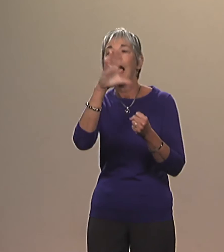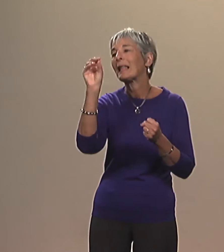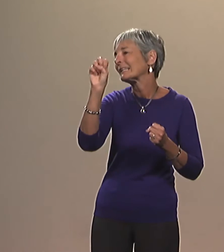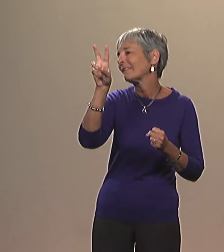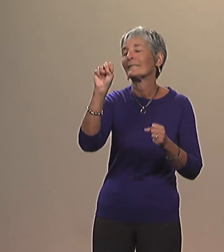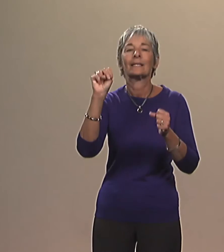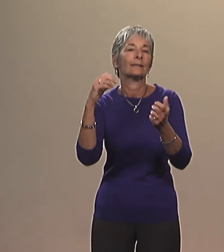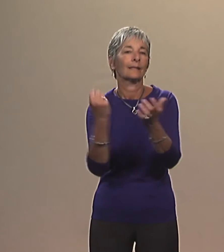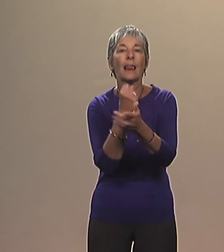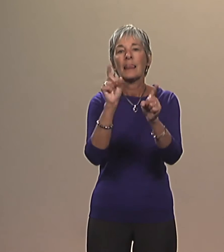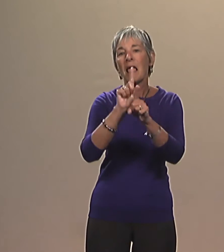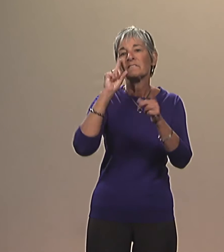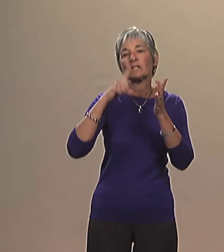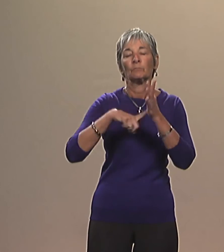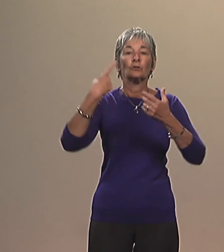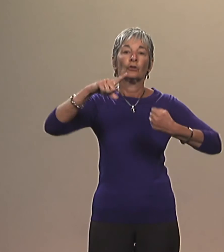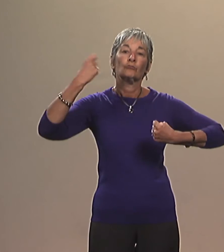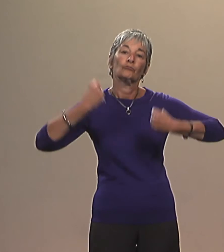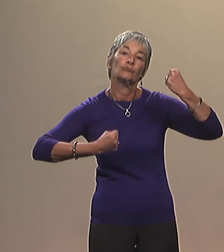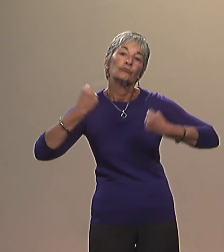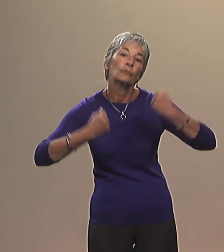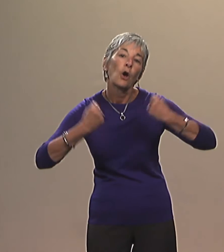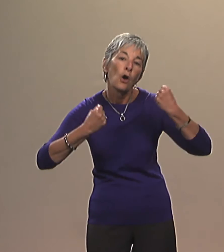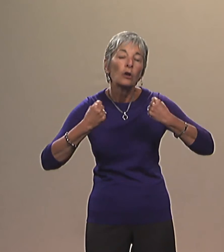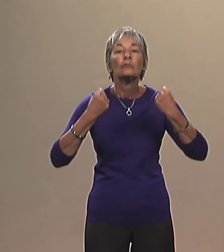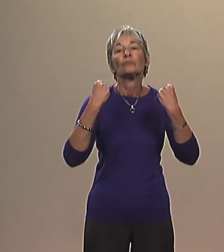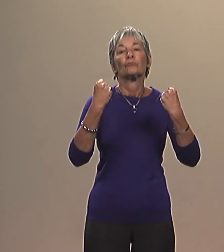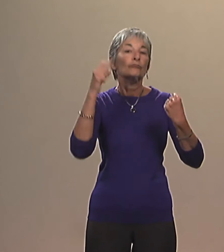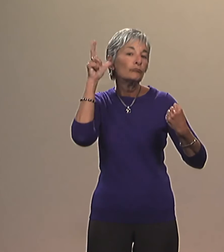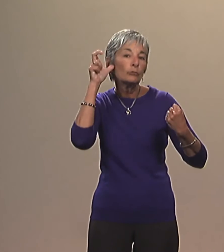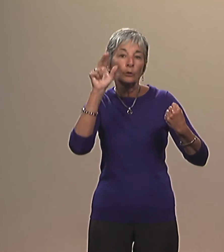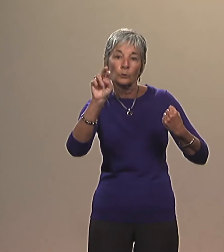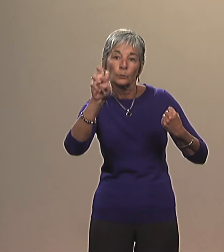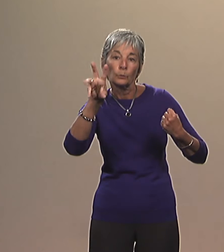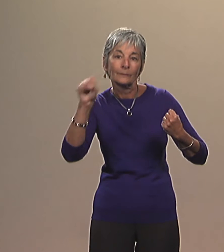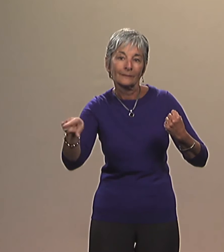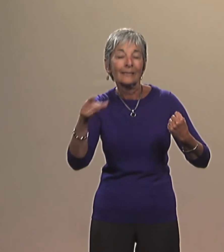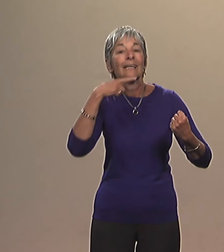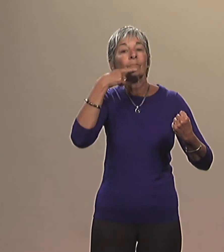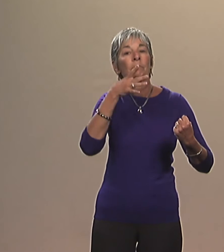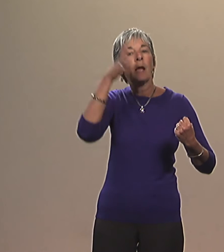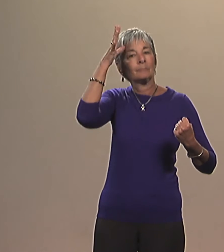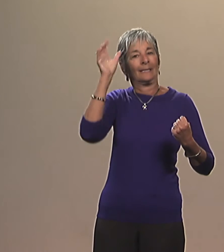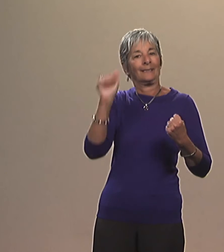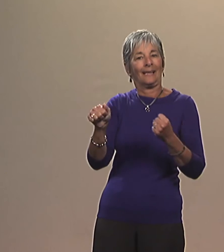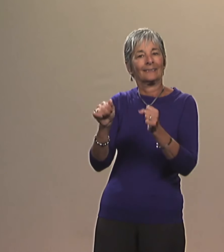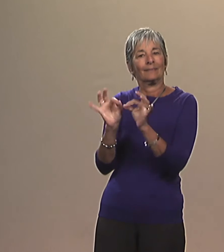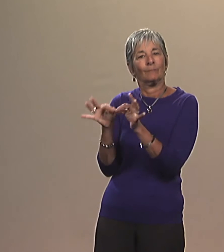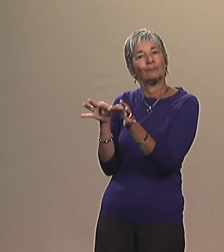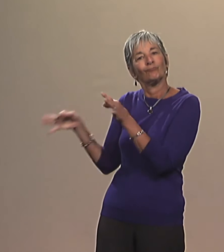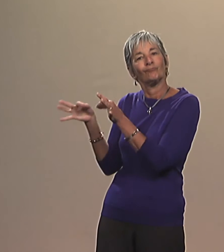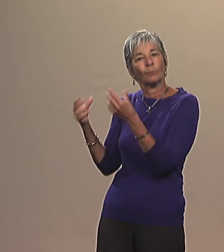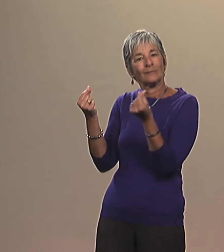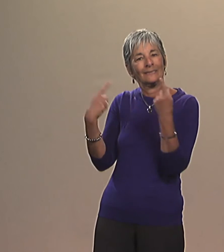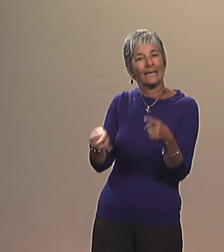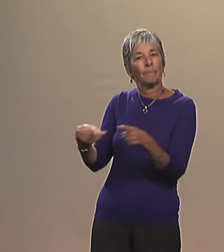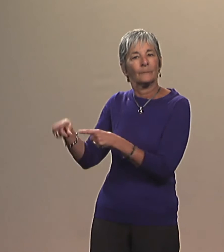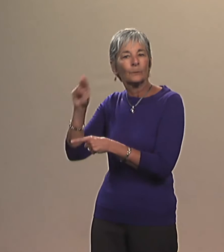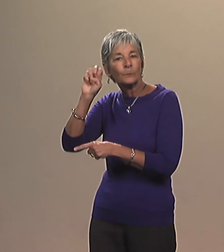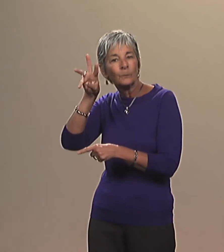car. Not only can the parents sign, but they can also provide language access to their children for all of the auditory information that they hear. They can interpret it or